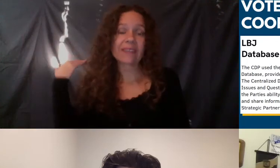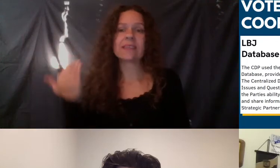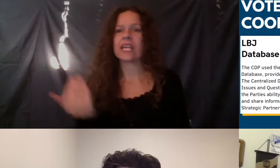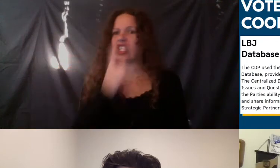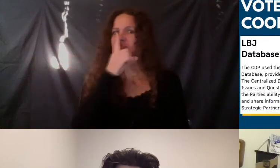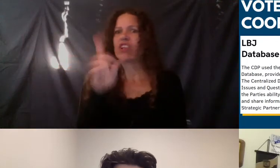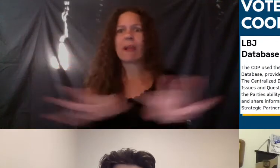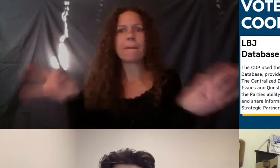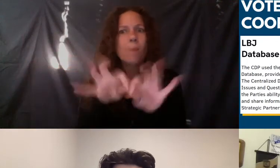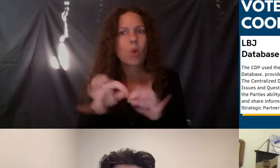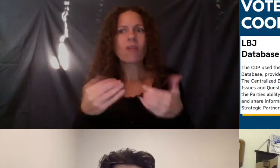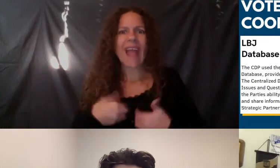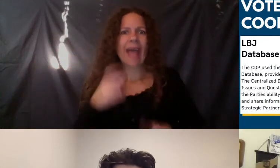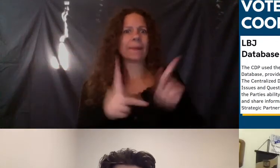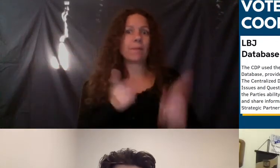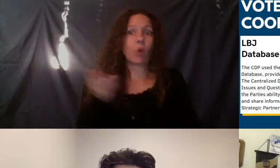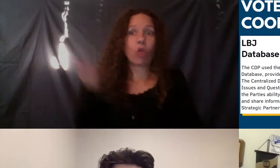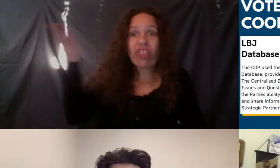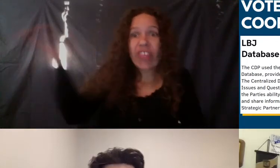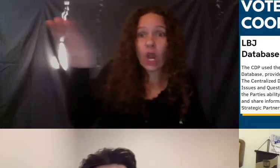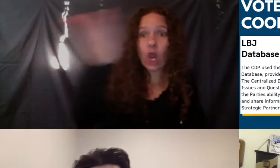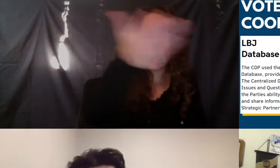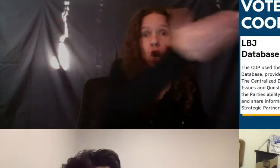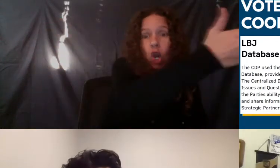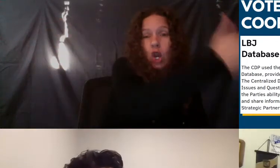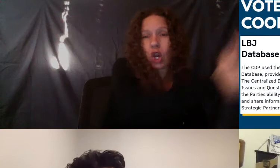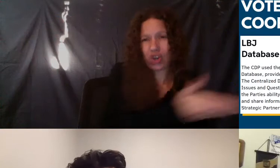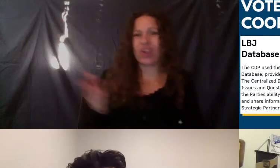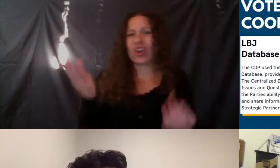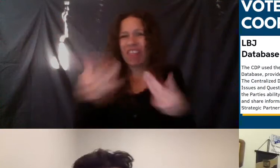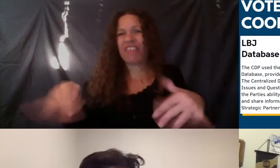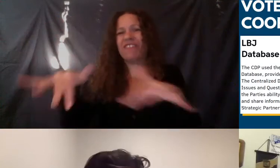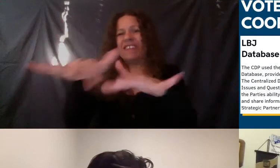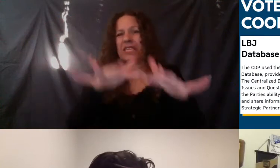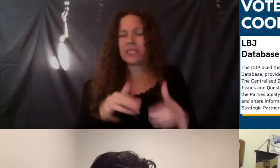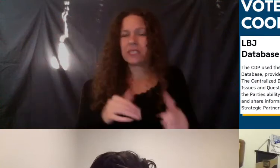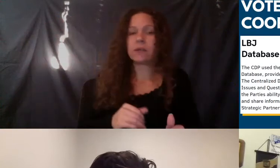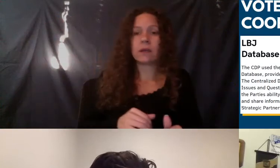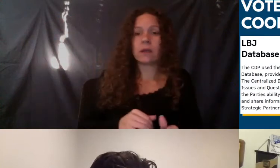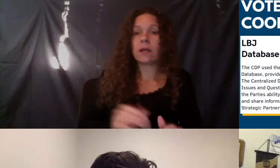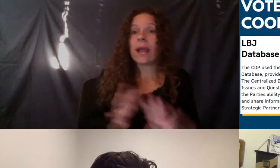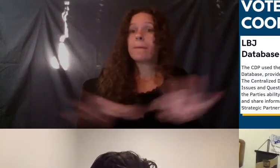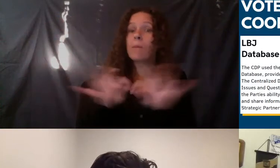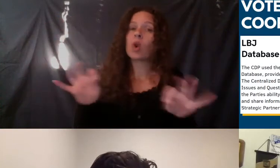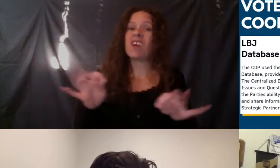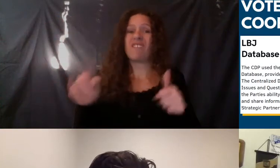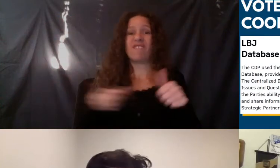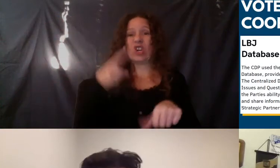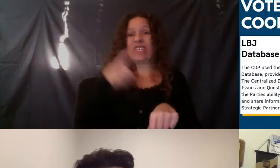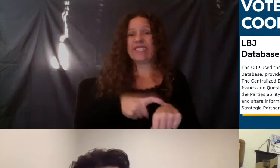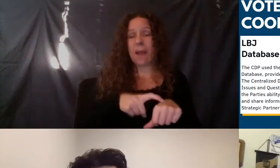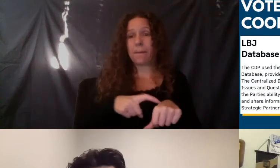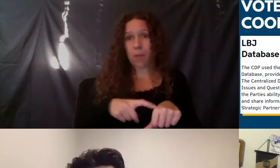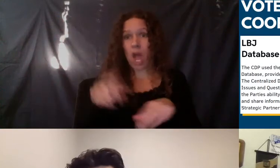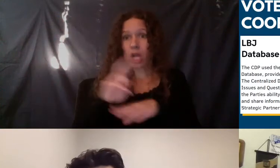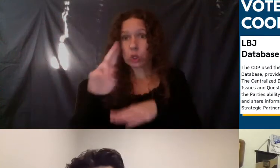field. One of the other big changes from this year is that we adopted for use for the first time something that the